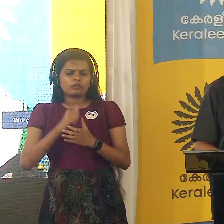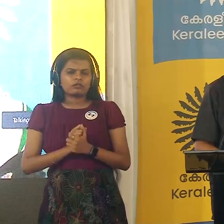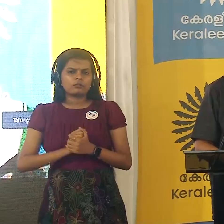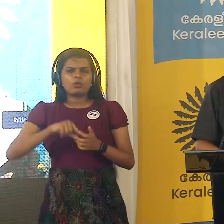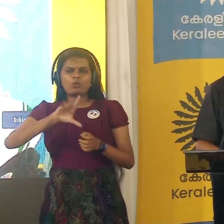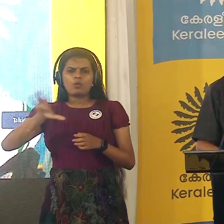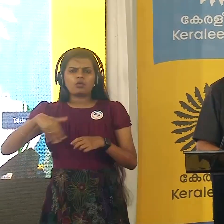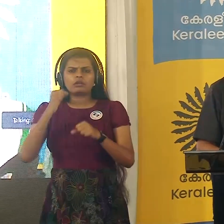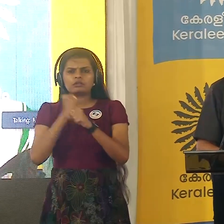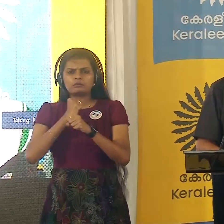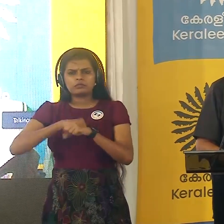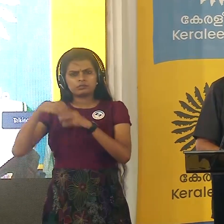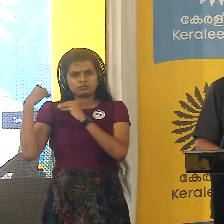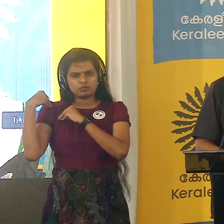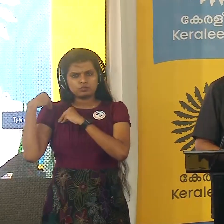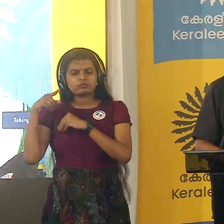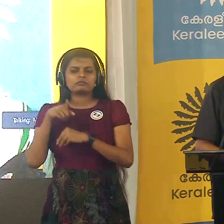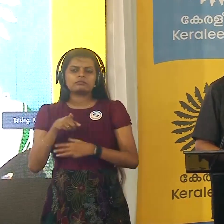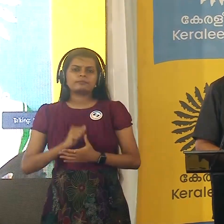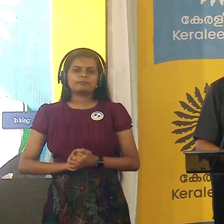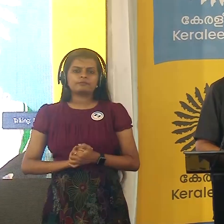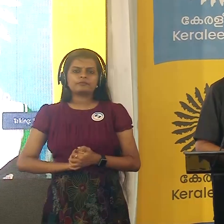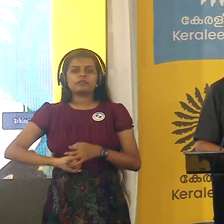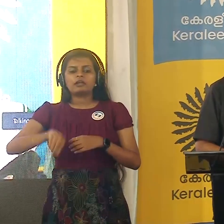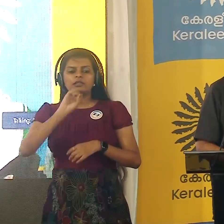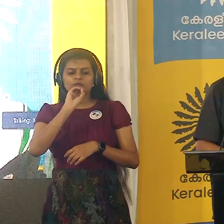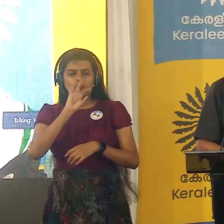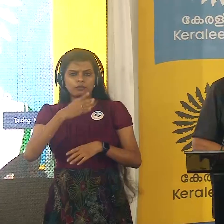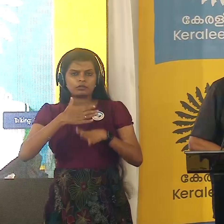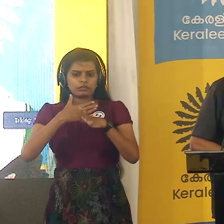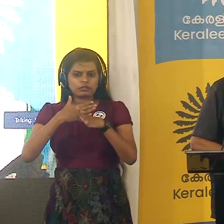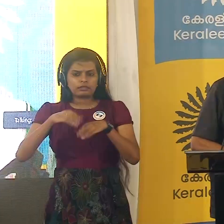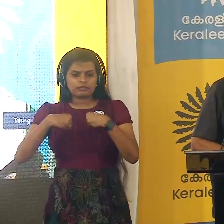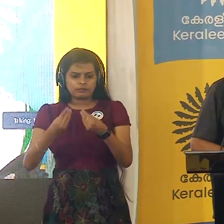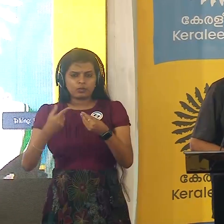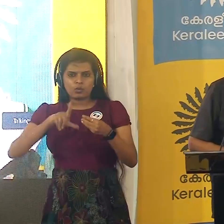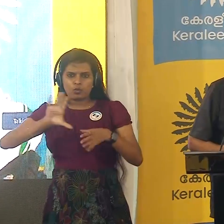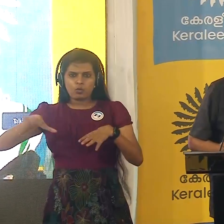local government representative informs you about this in any local government